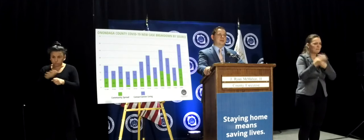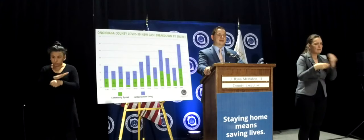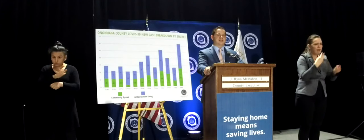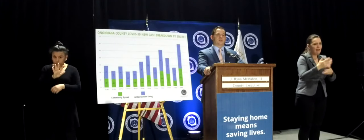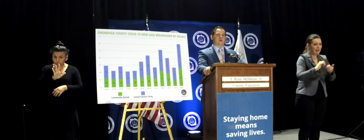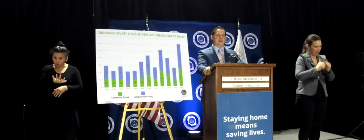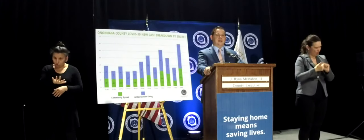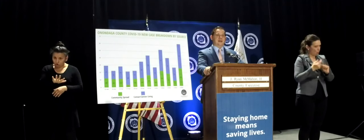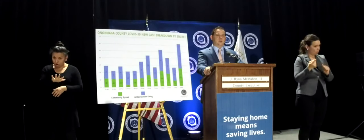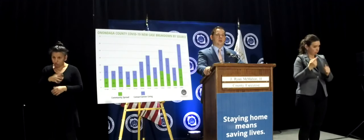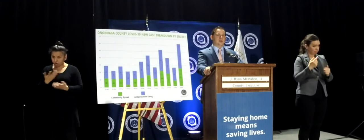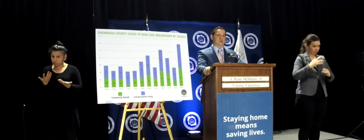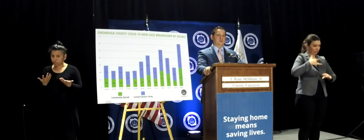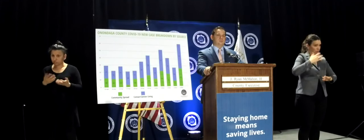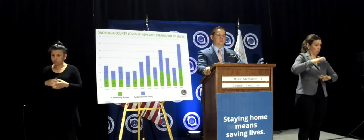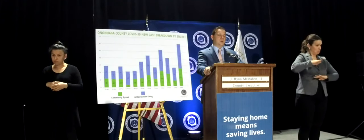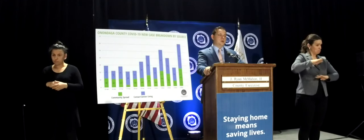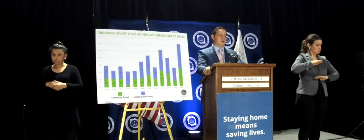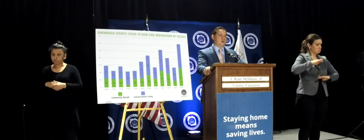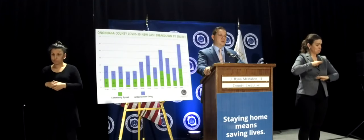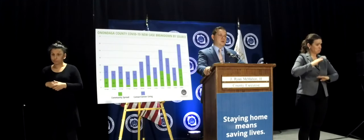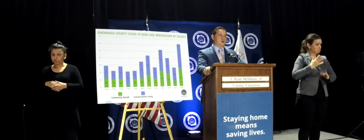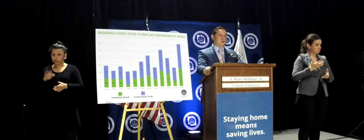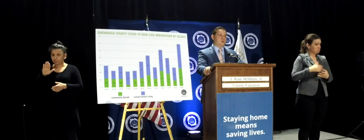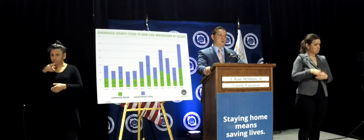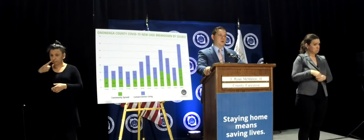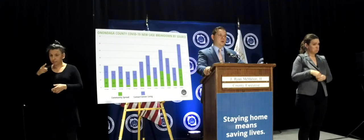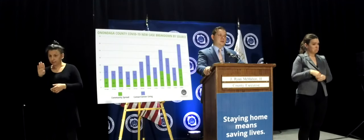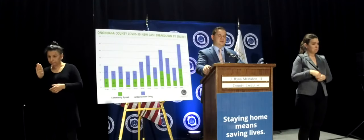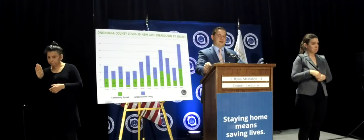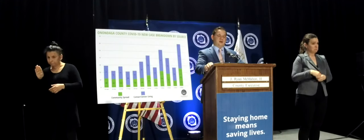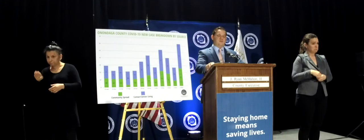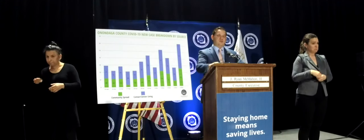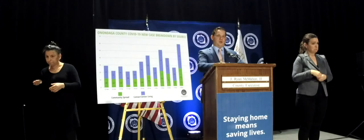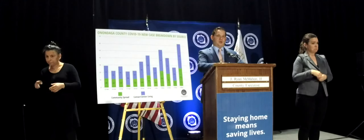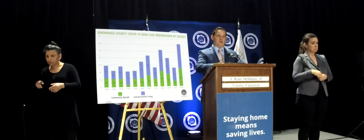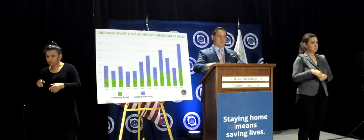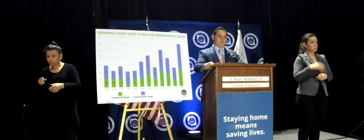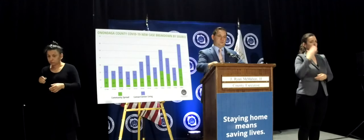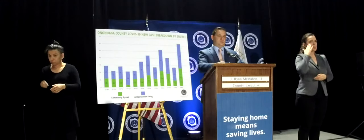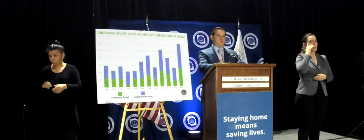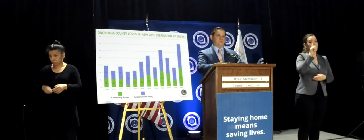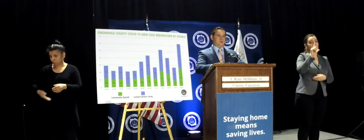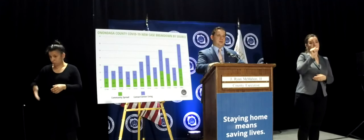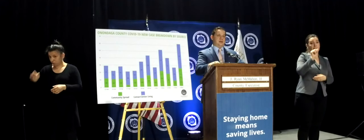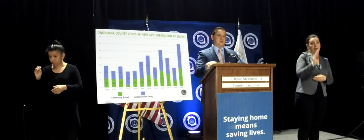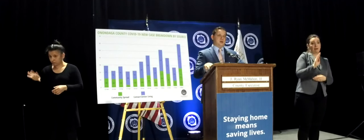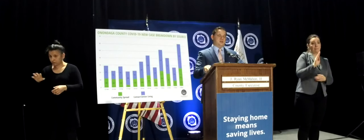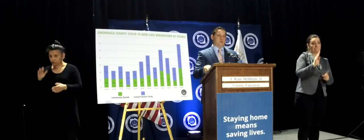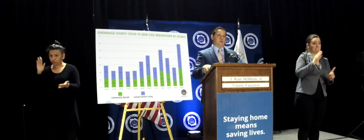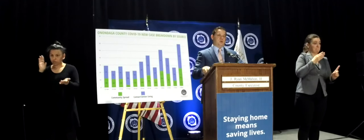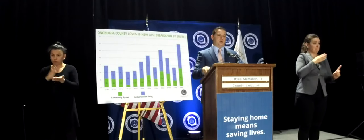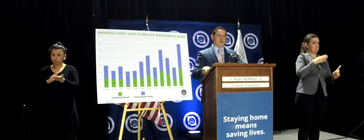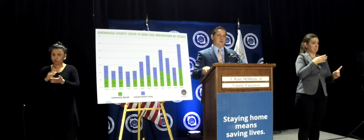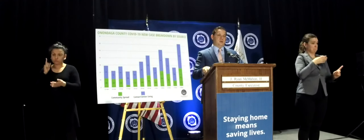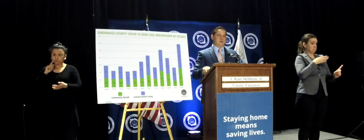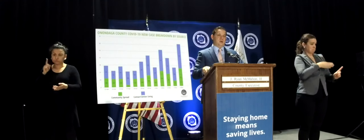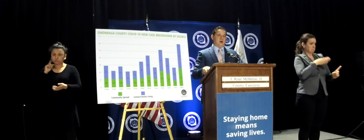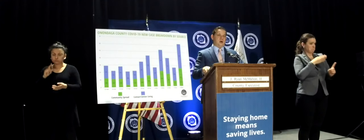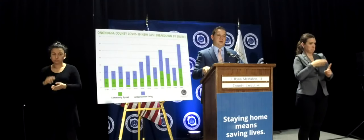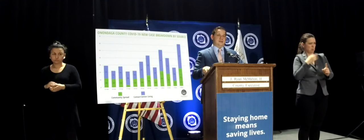so many tests per day at a location. And so it's their infrastructure, then it's us